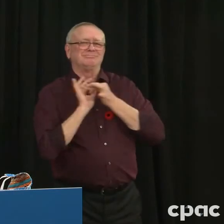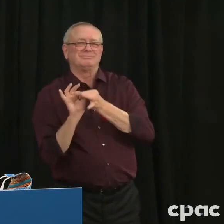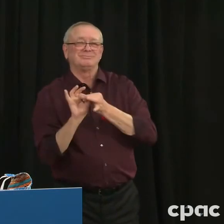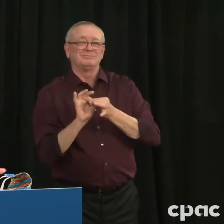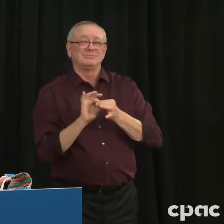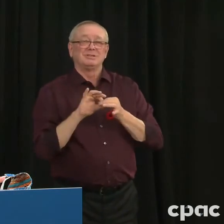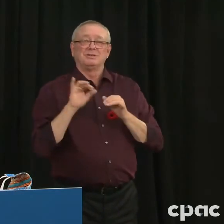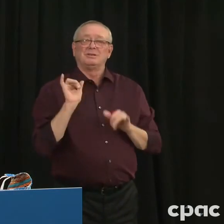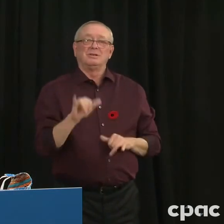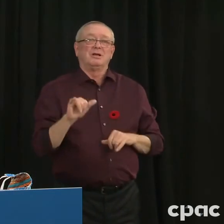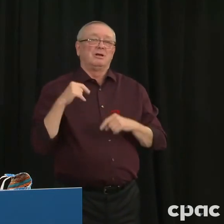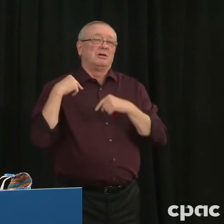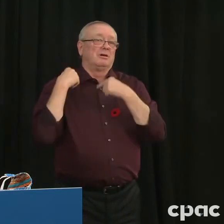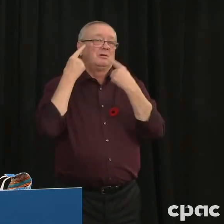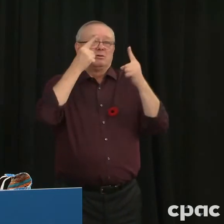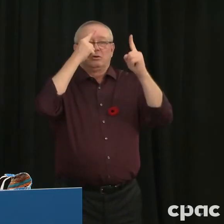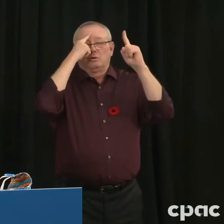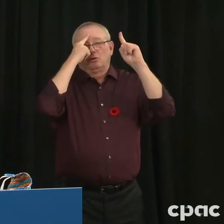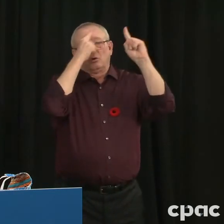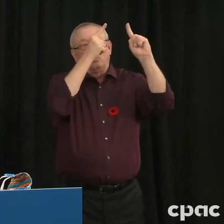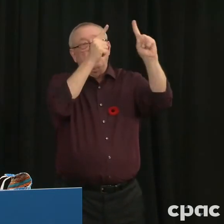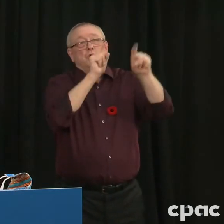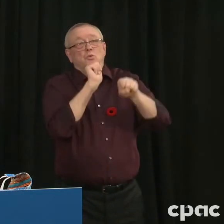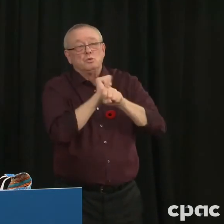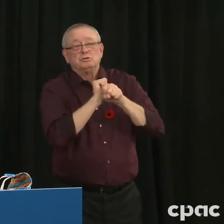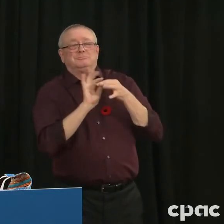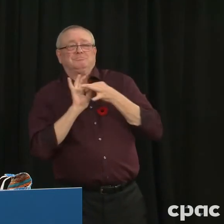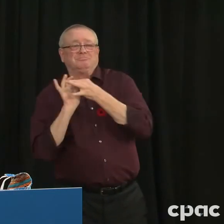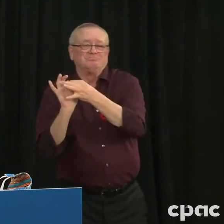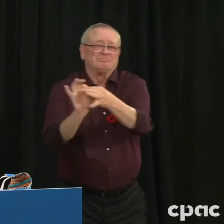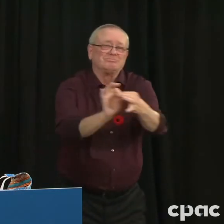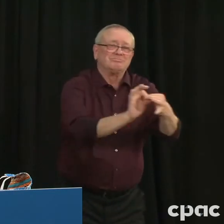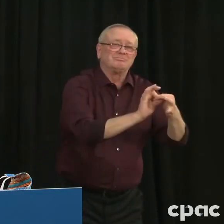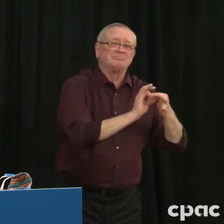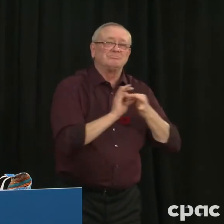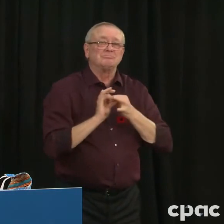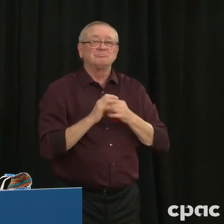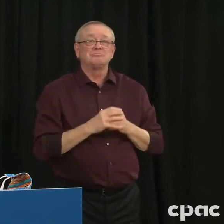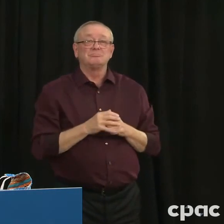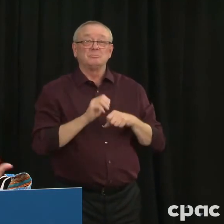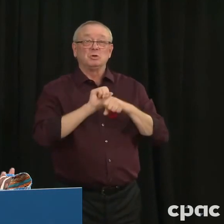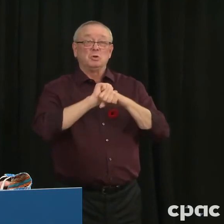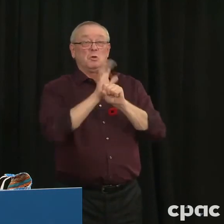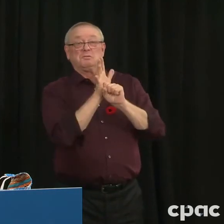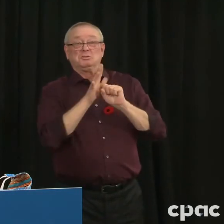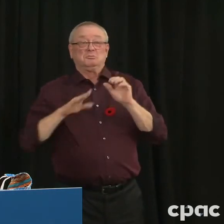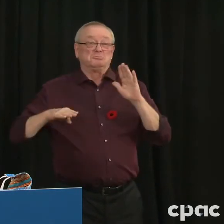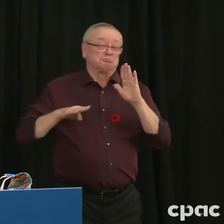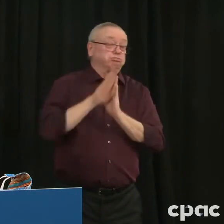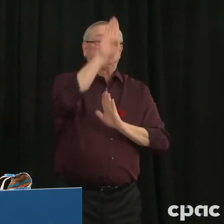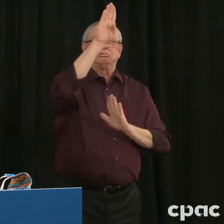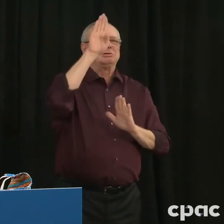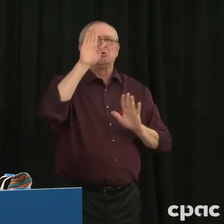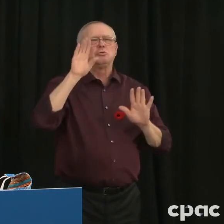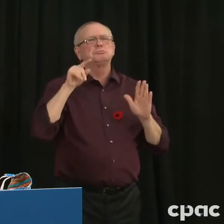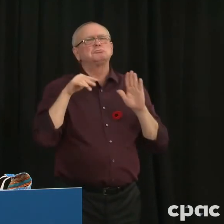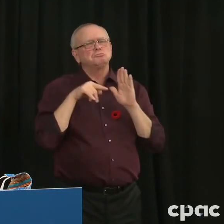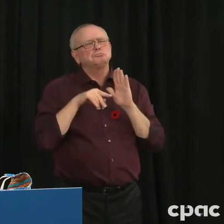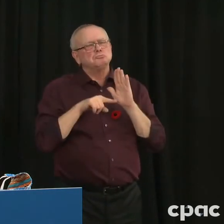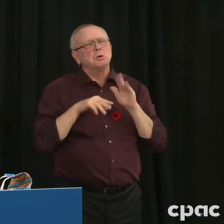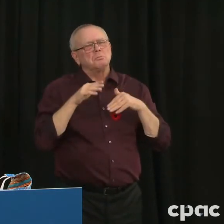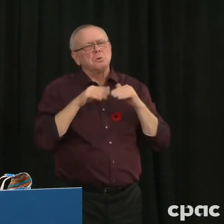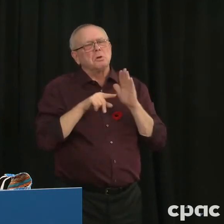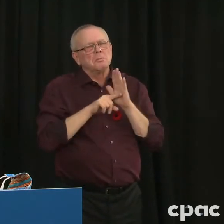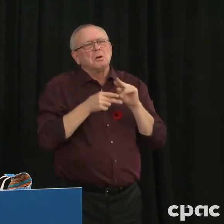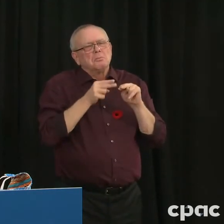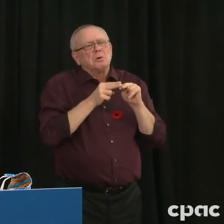do. Again, we've been able to slow the growth somewhat, but we haven't been able to slow it enough. So we are looking again at those other options and what